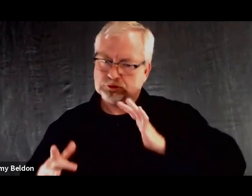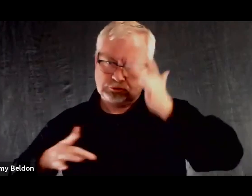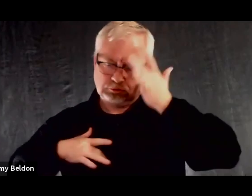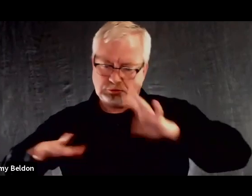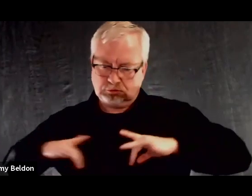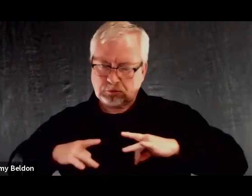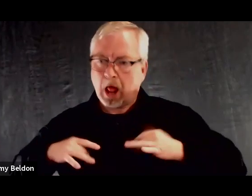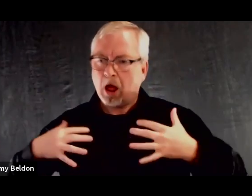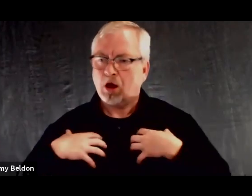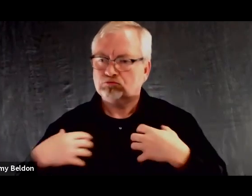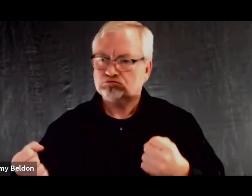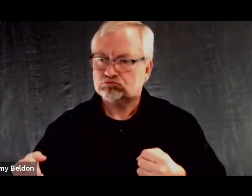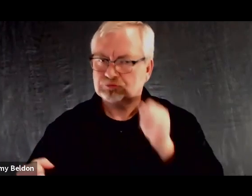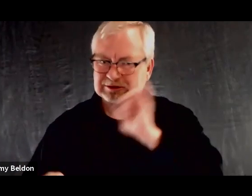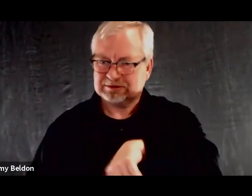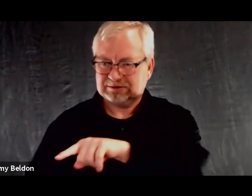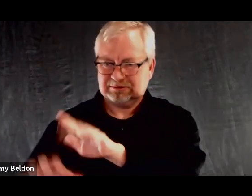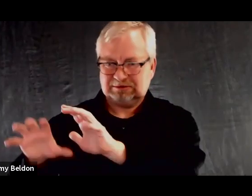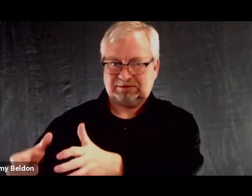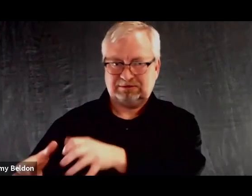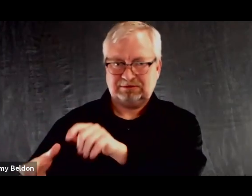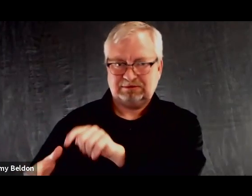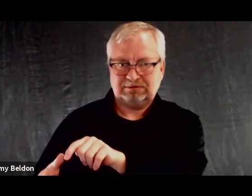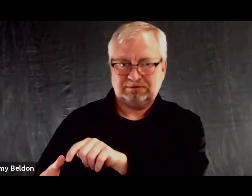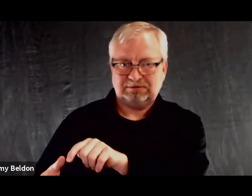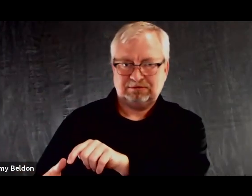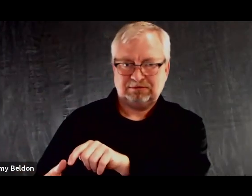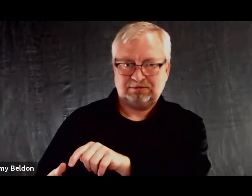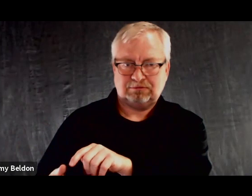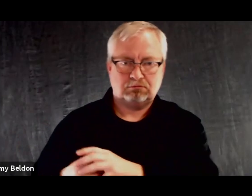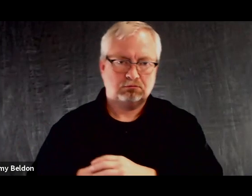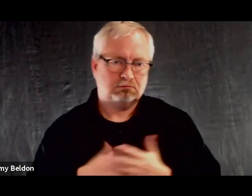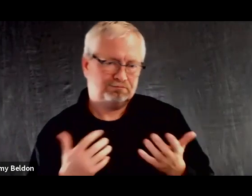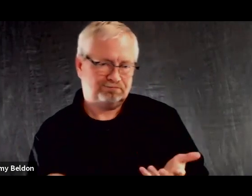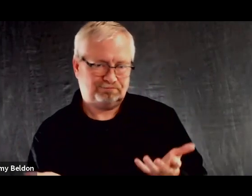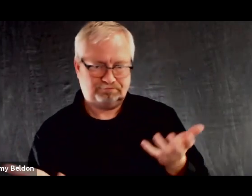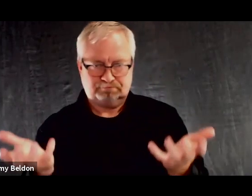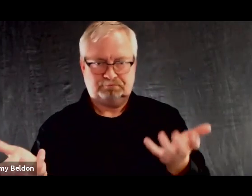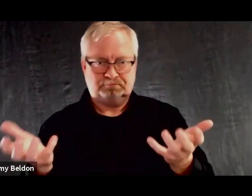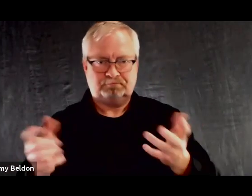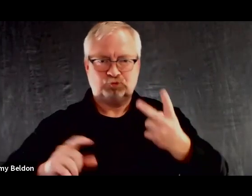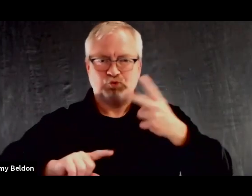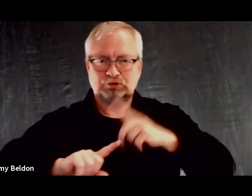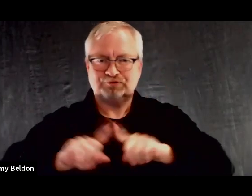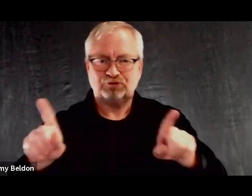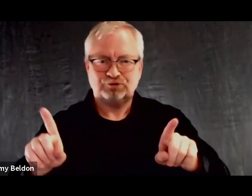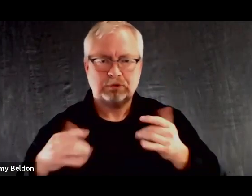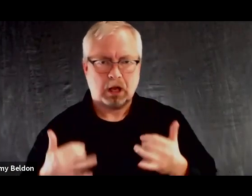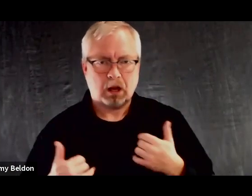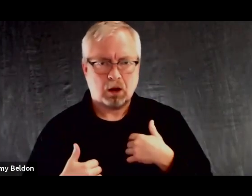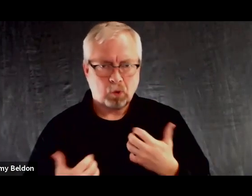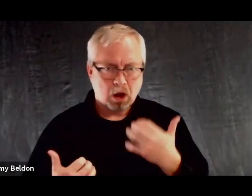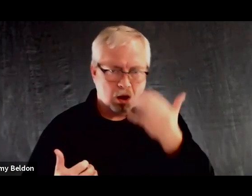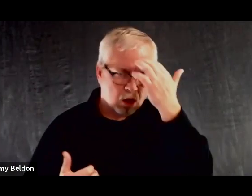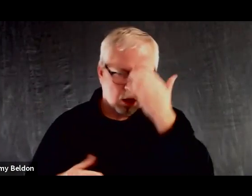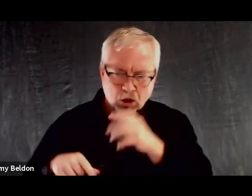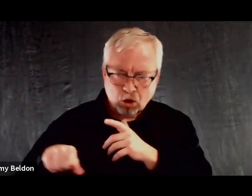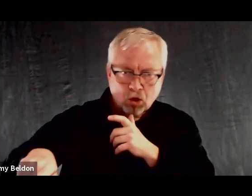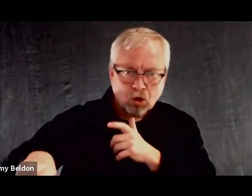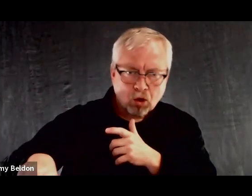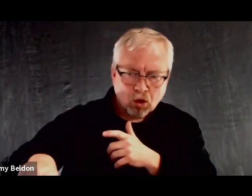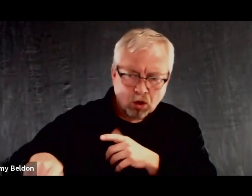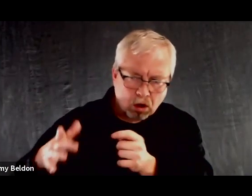from a serological standpoint who's already been exposed and therefore would be presumed to be safer to return to work.